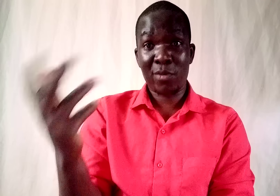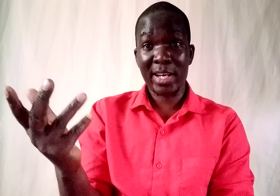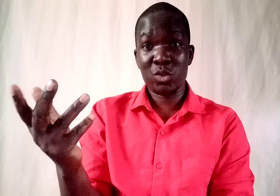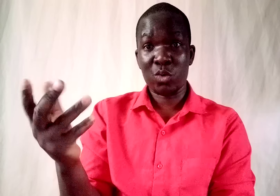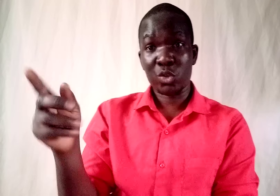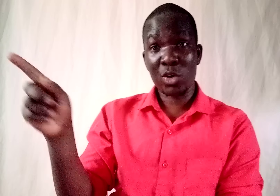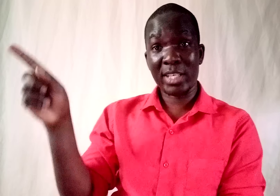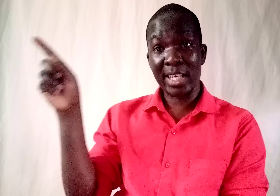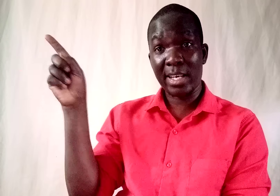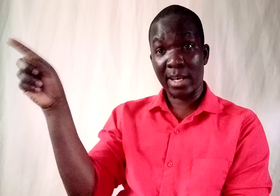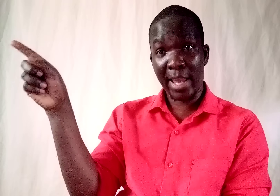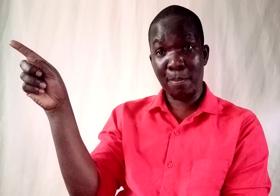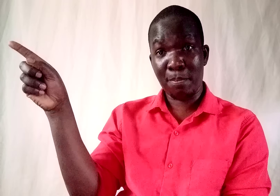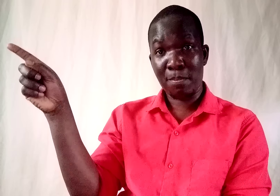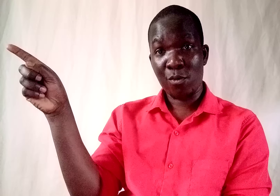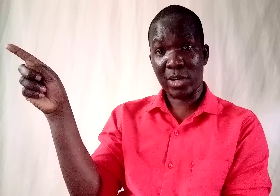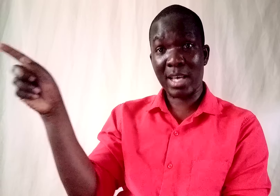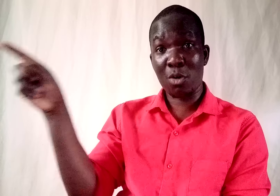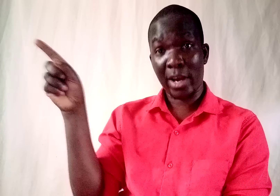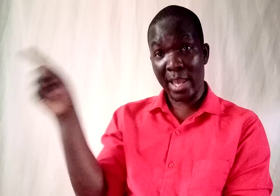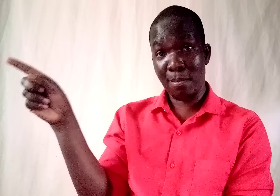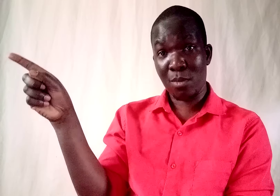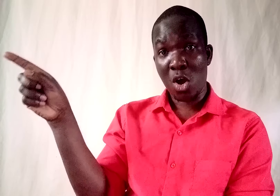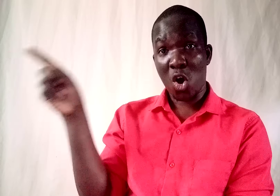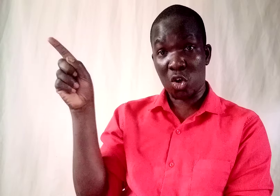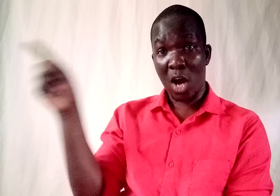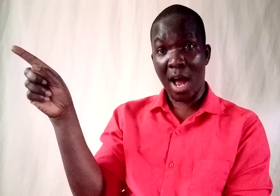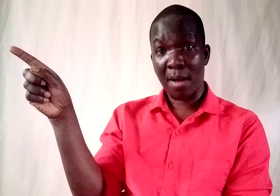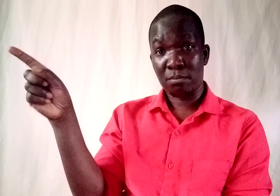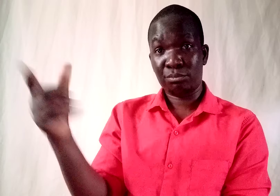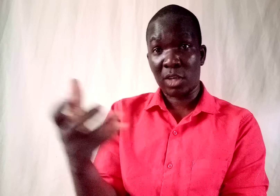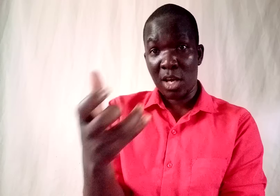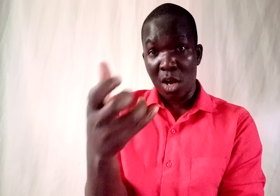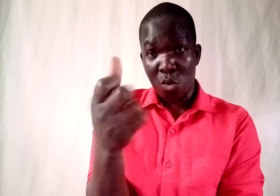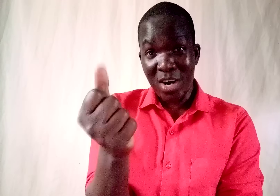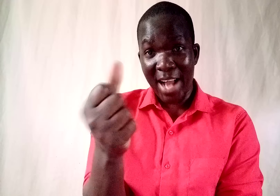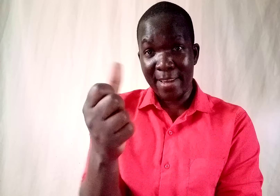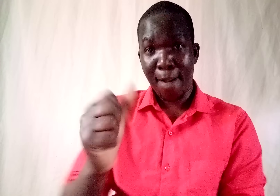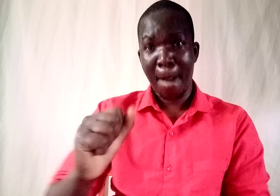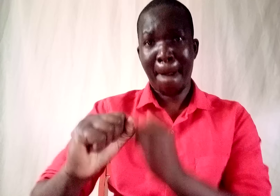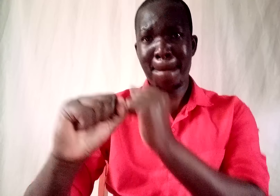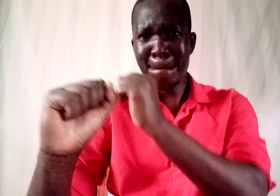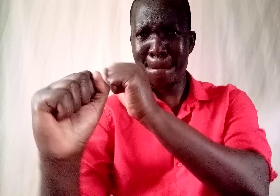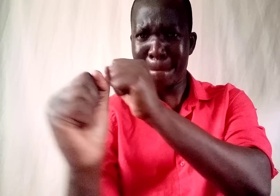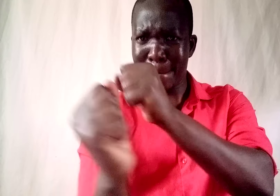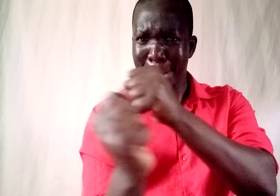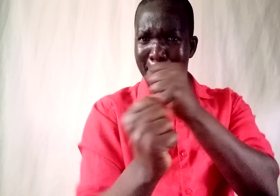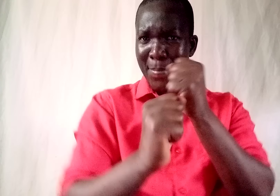referring to. So you can say him, for example, him or her, ugali.